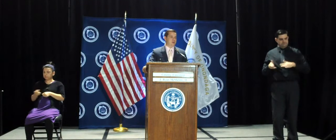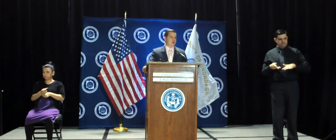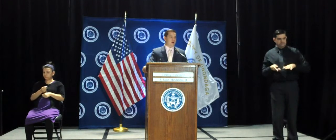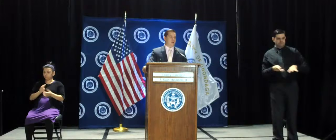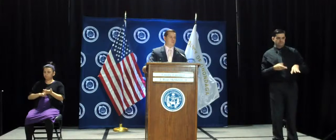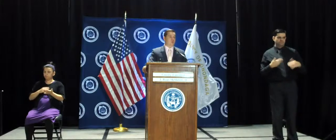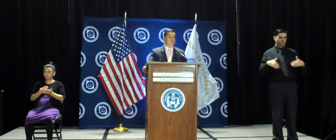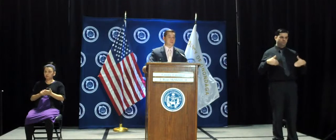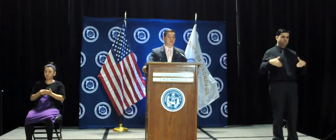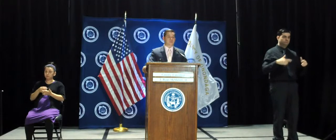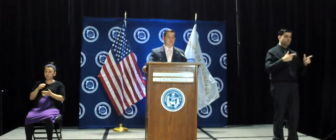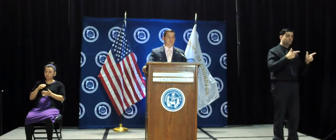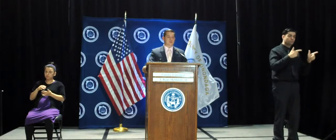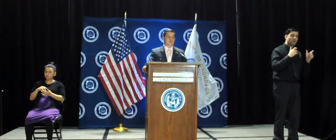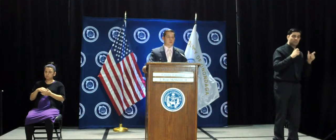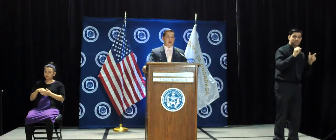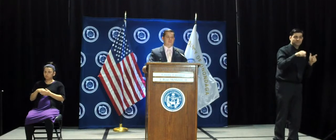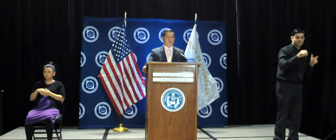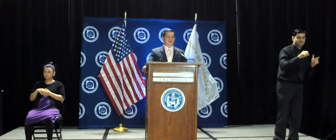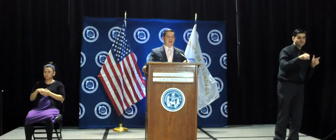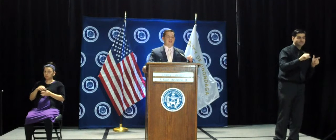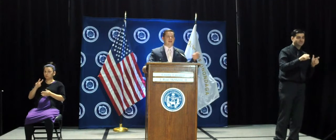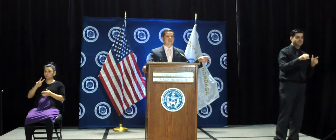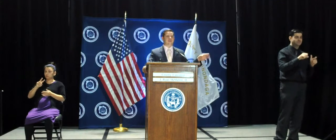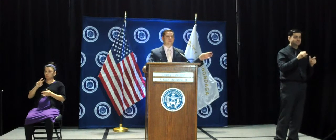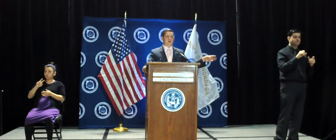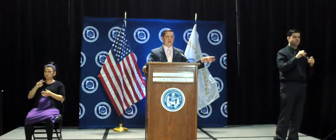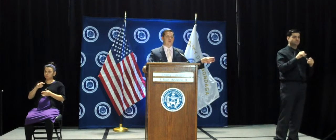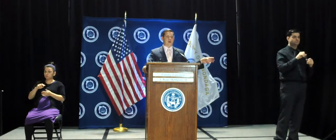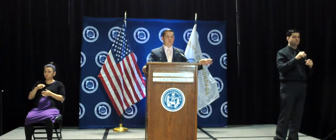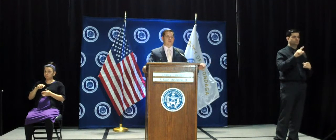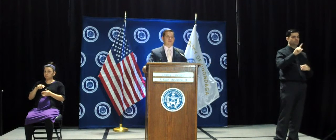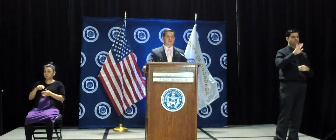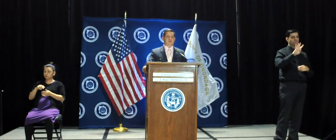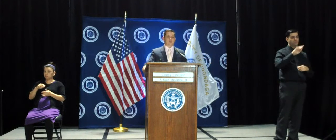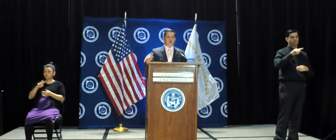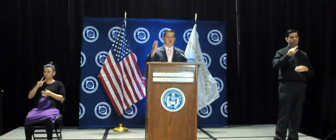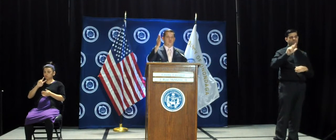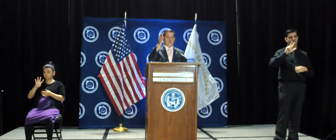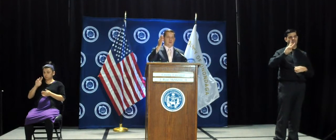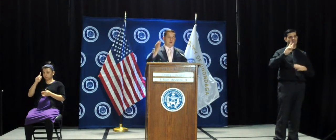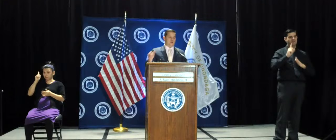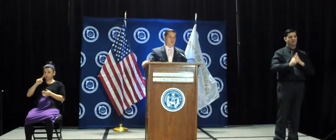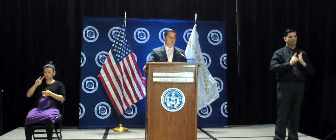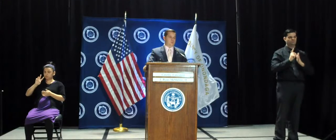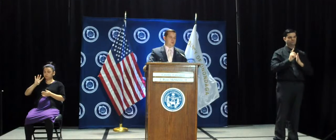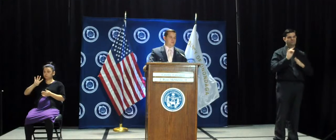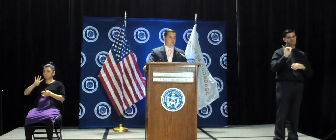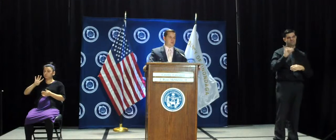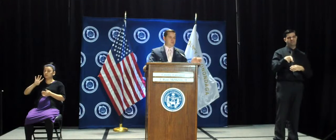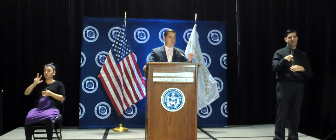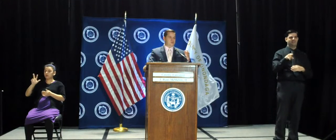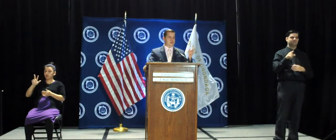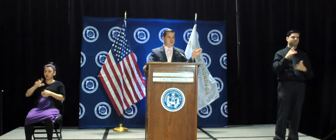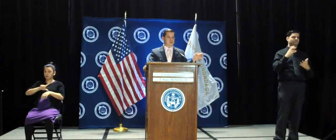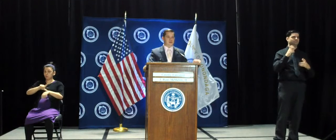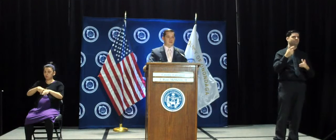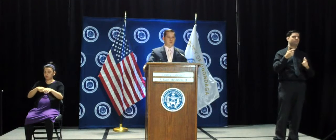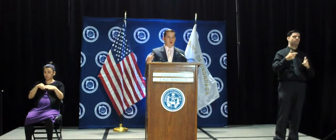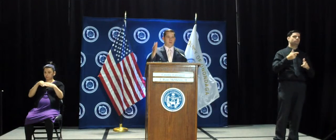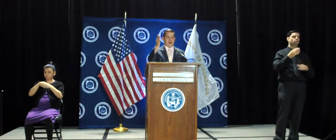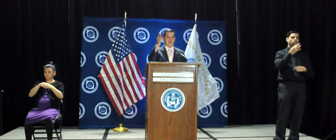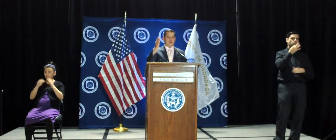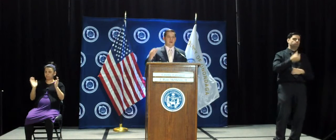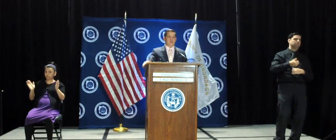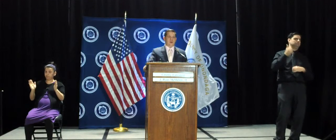time for symptoms. We have provided asymptomatic rapid testing. You've seen it all. Everybody who's here today has seen it all.